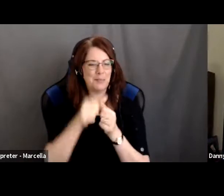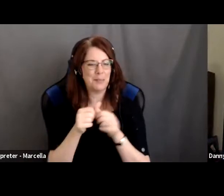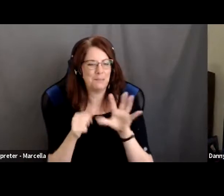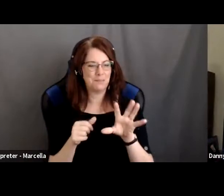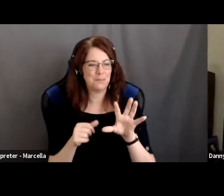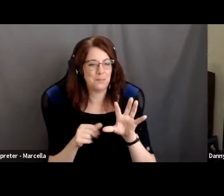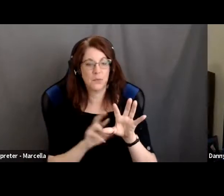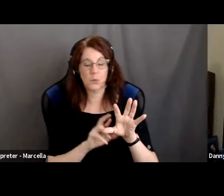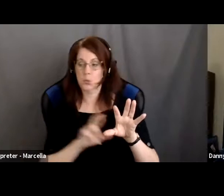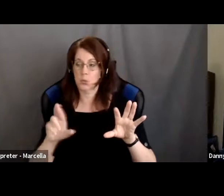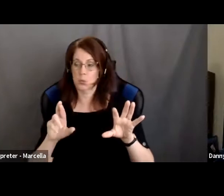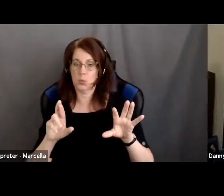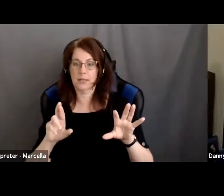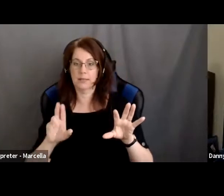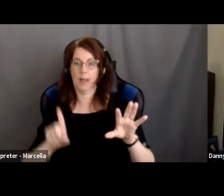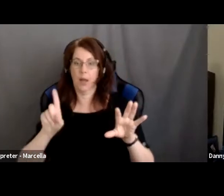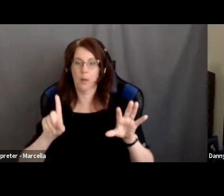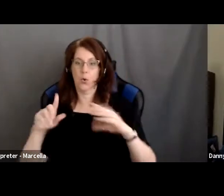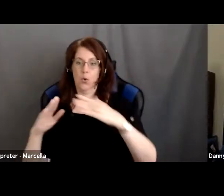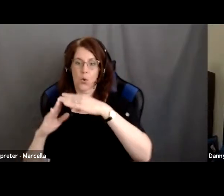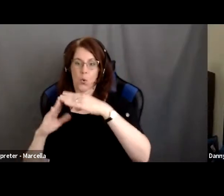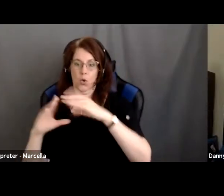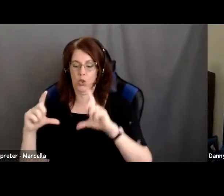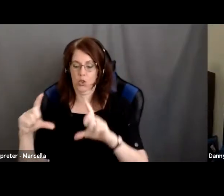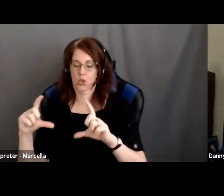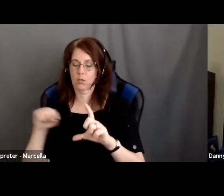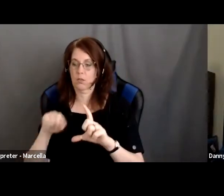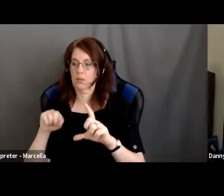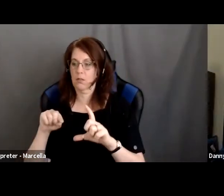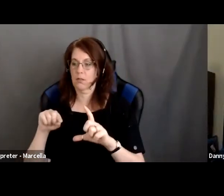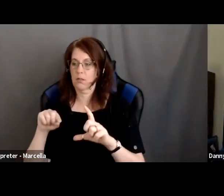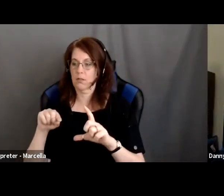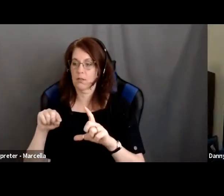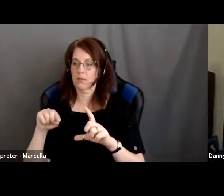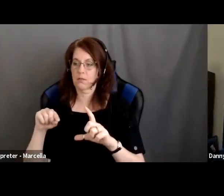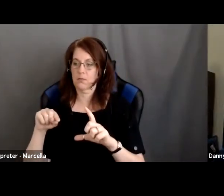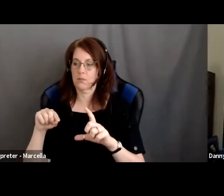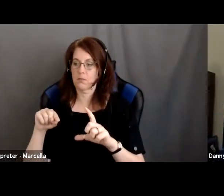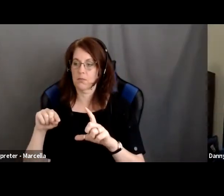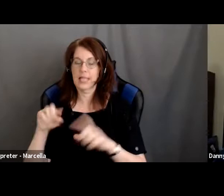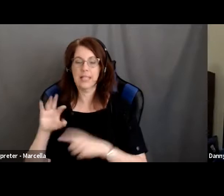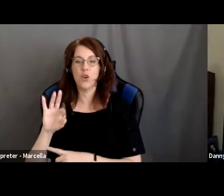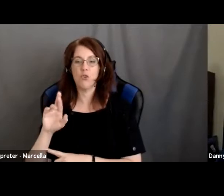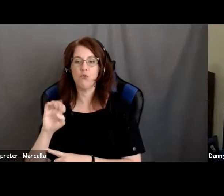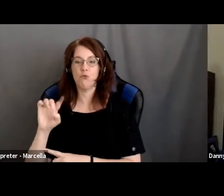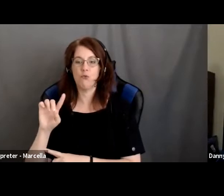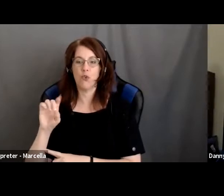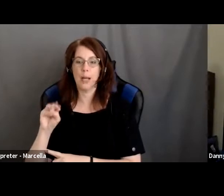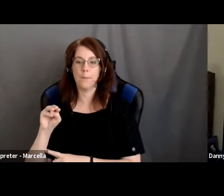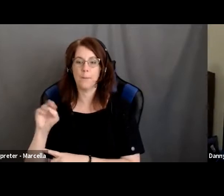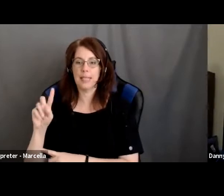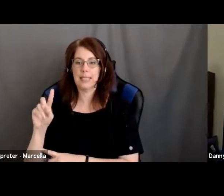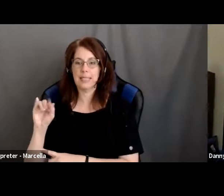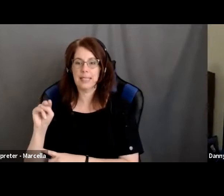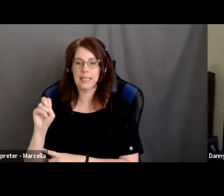the upper right hand corner of the image here, we have the Freedom Dinnerware. So again, this